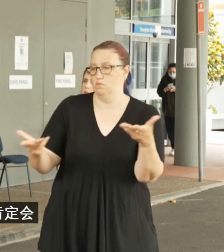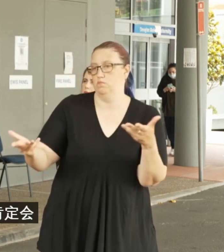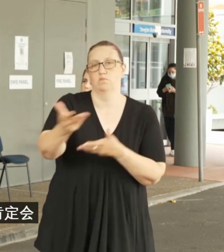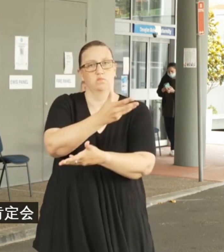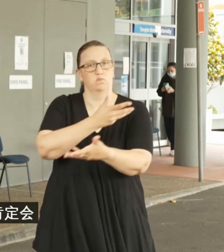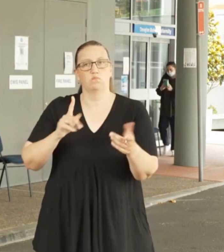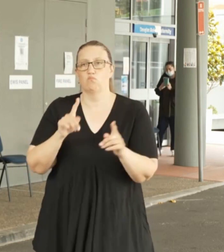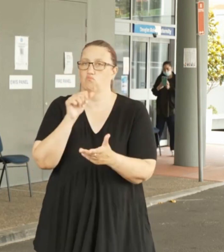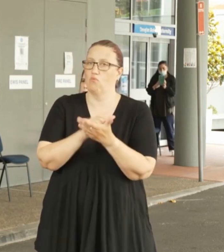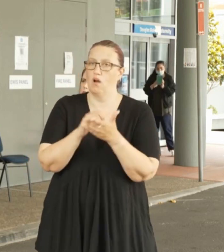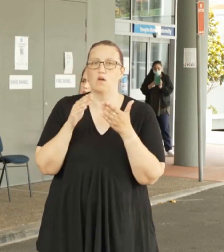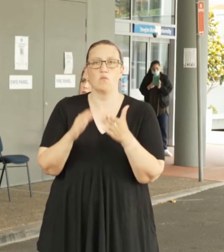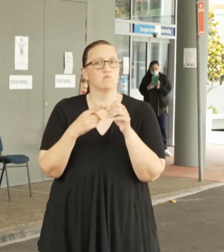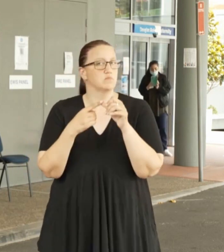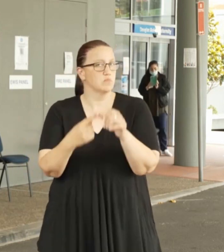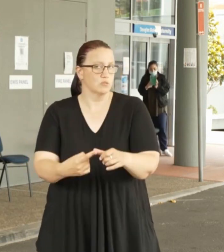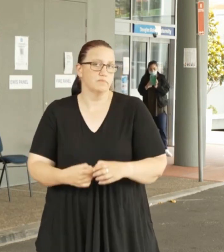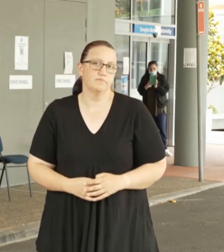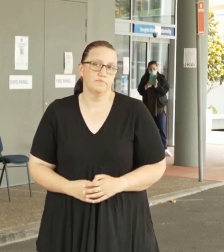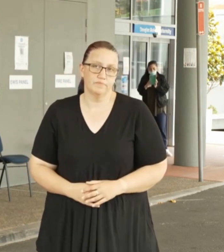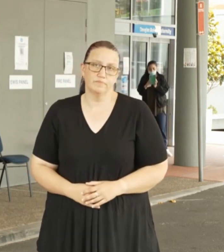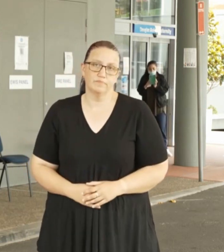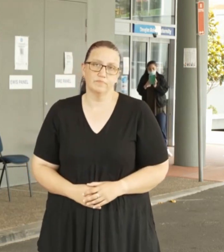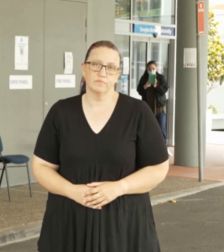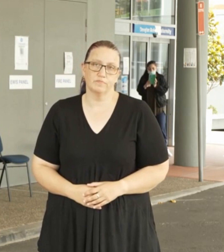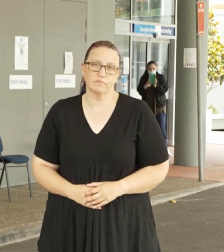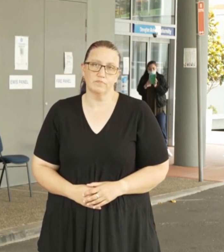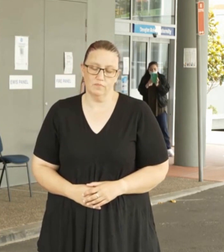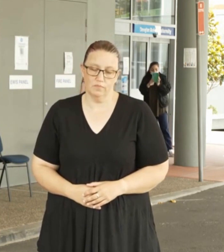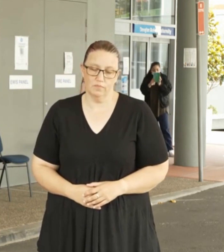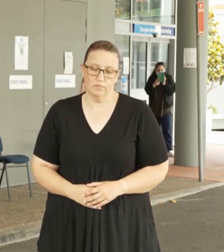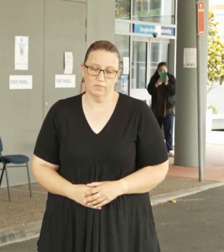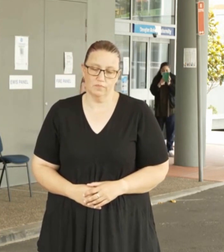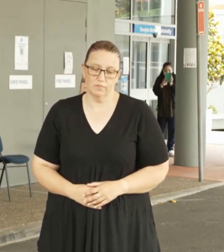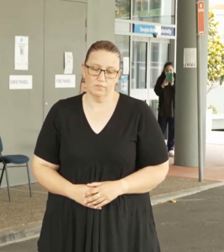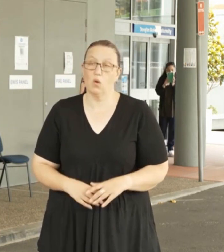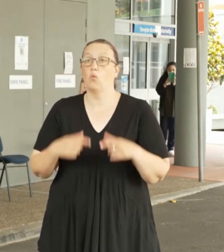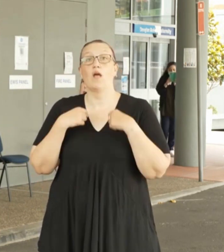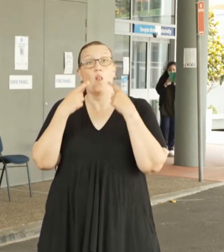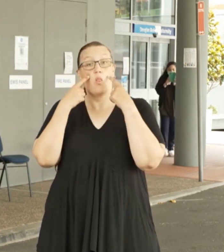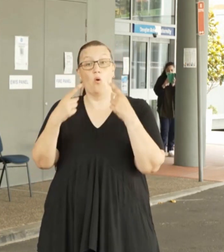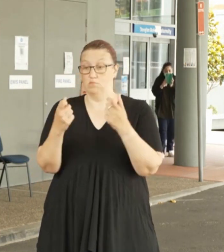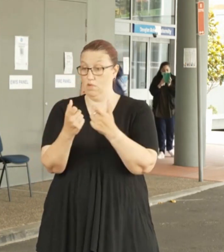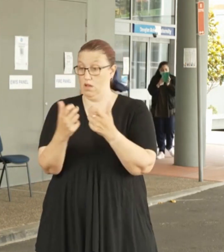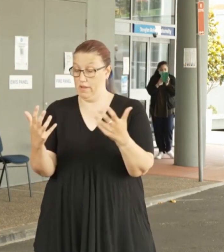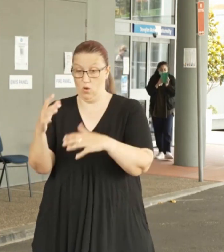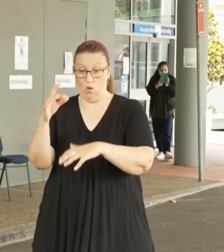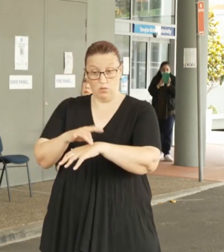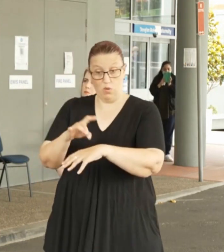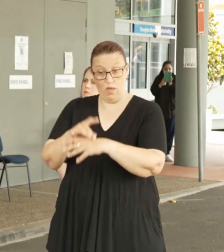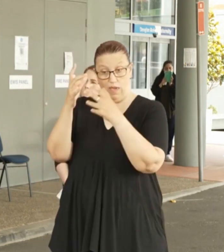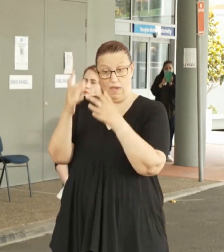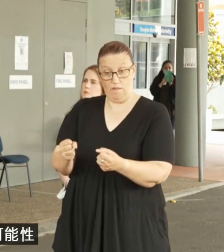looking at the total hospital admissions. What we do know is that the more cases you